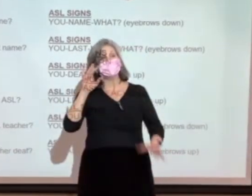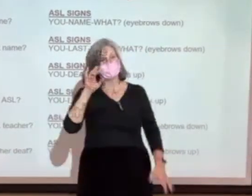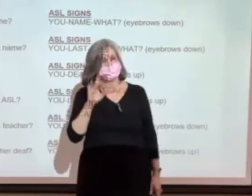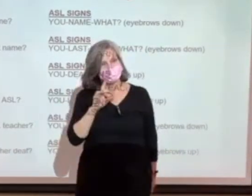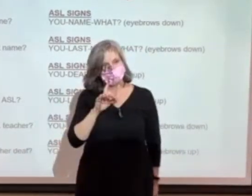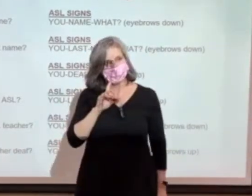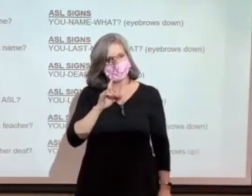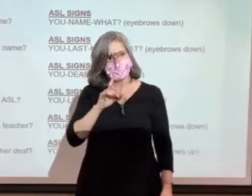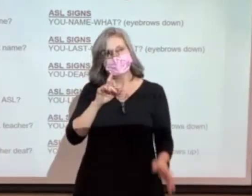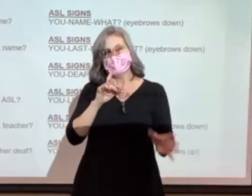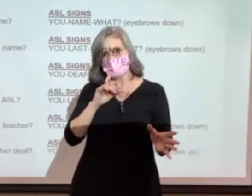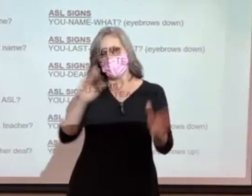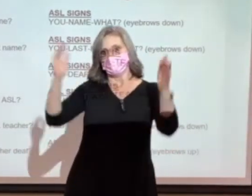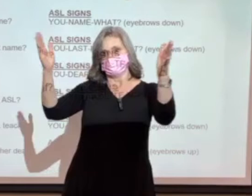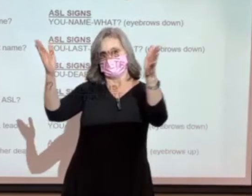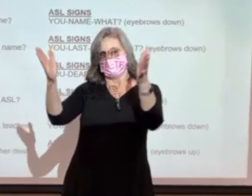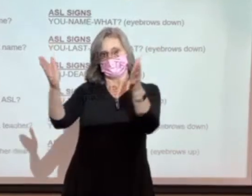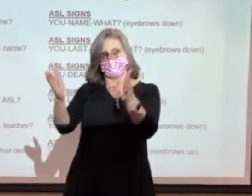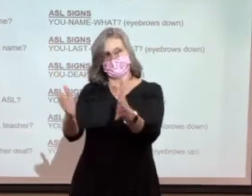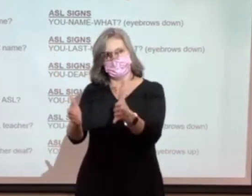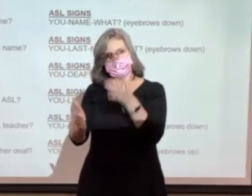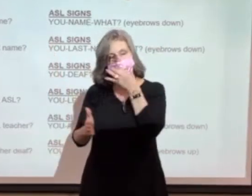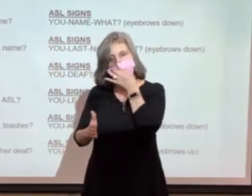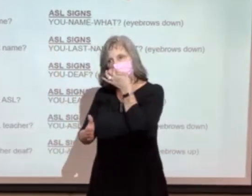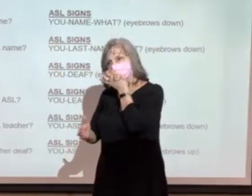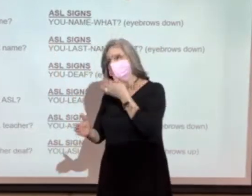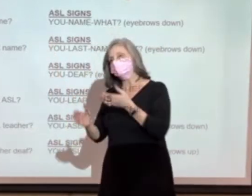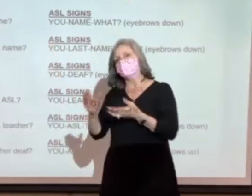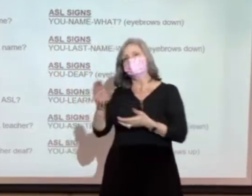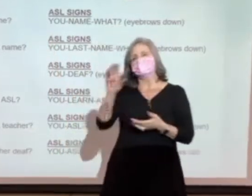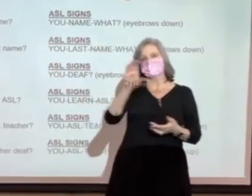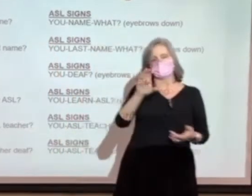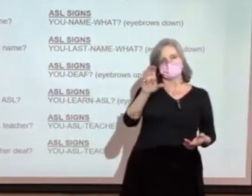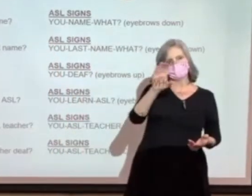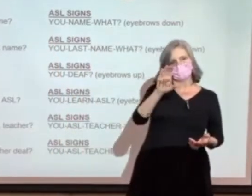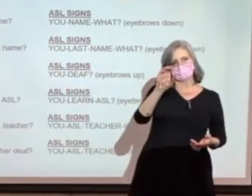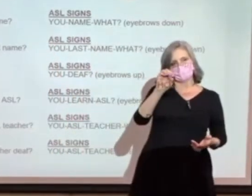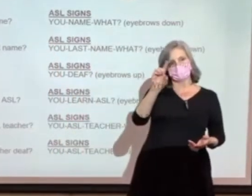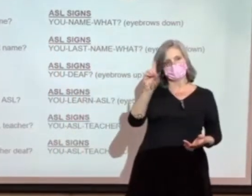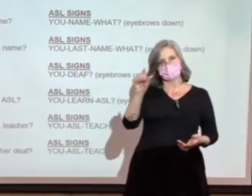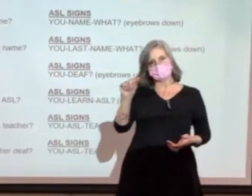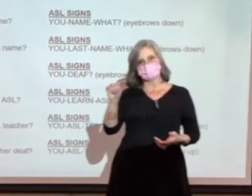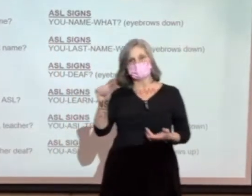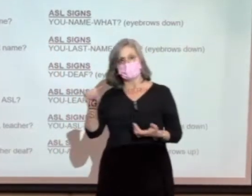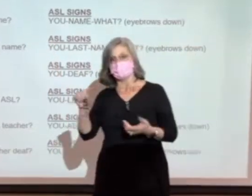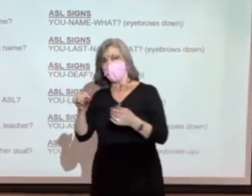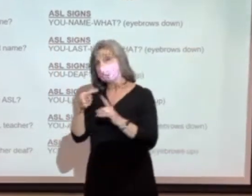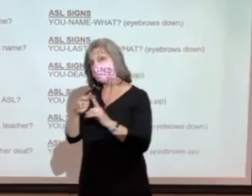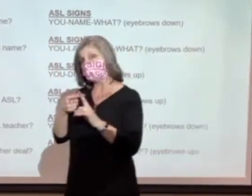deaf. Because again, they're trying to narrow down the field. And I just brought up children of deaf adults. Those of you who have Apple